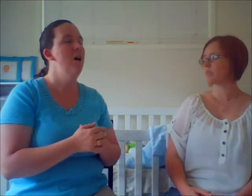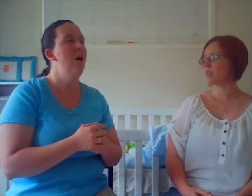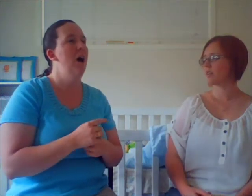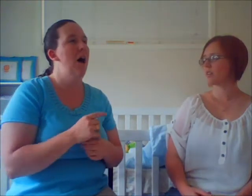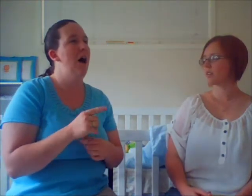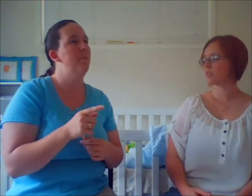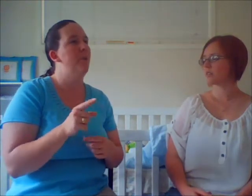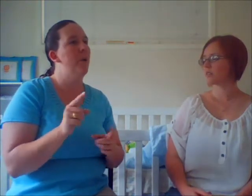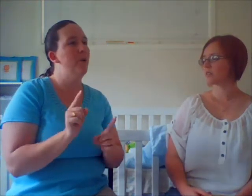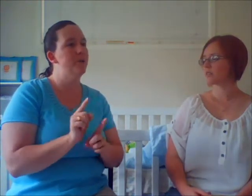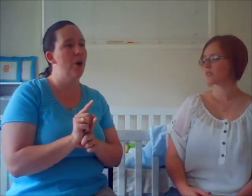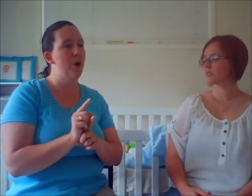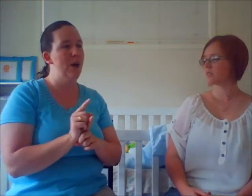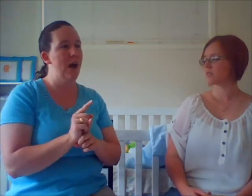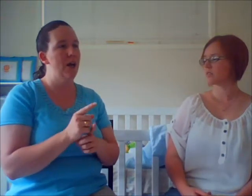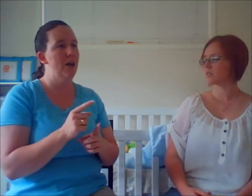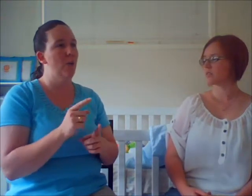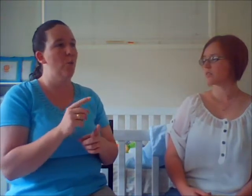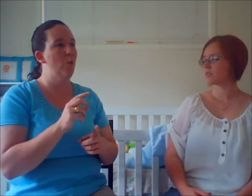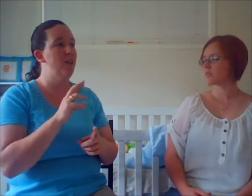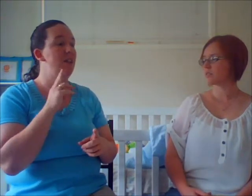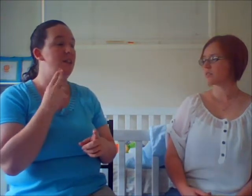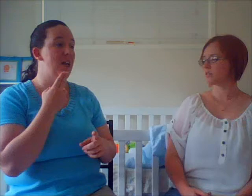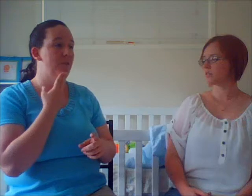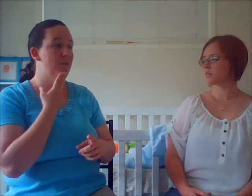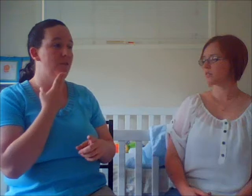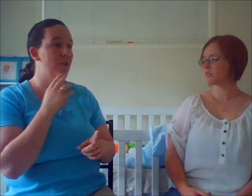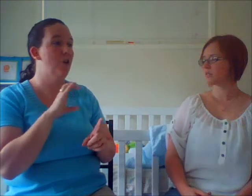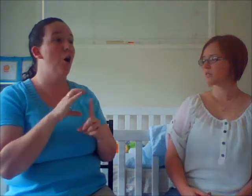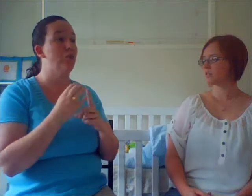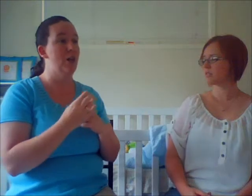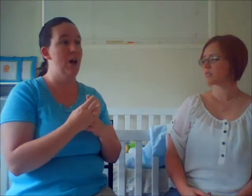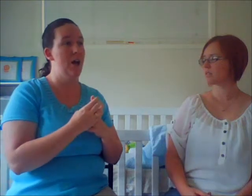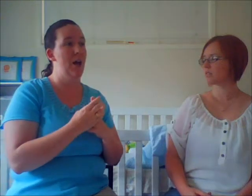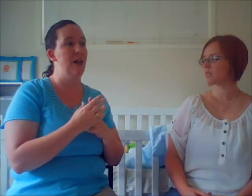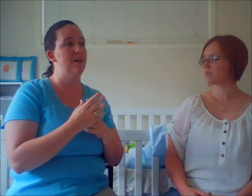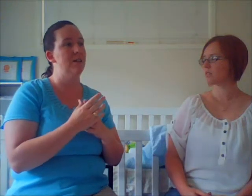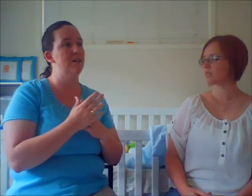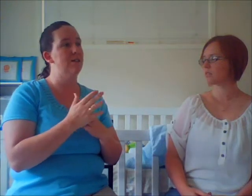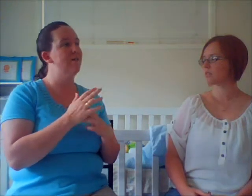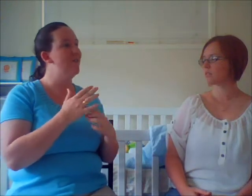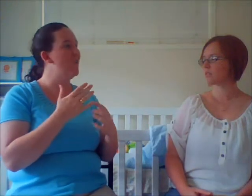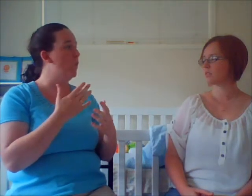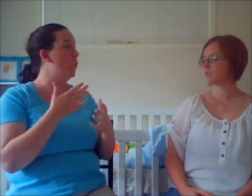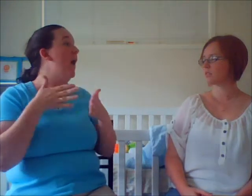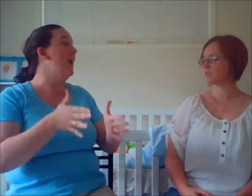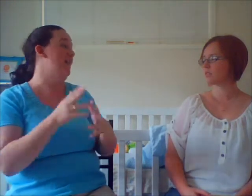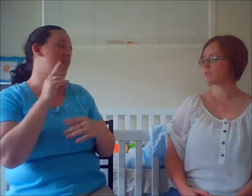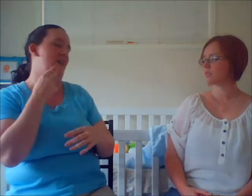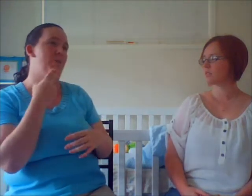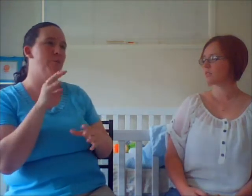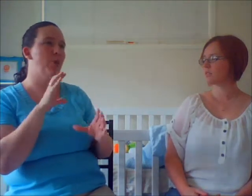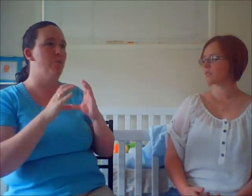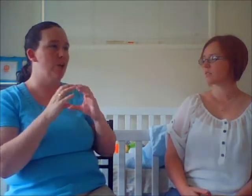Also, within the deaf culture and the way that deaf people